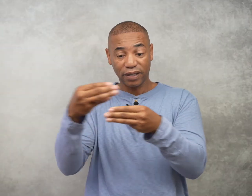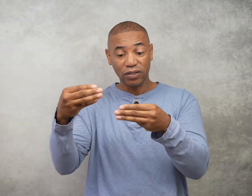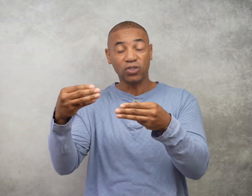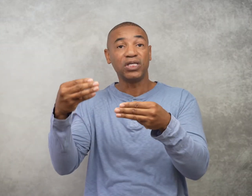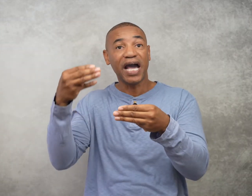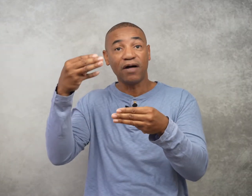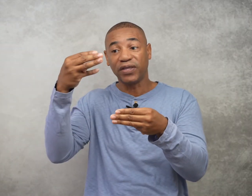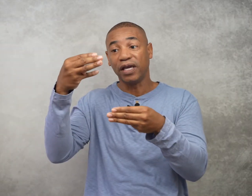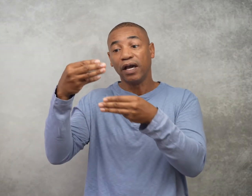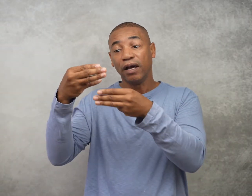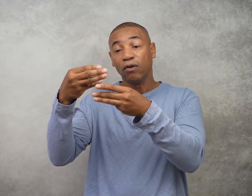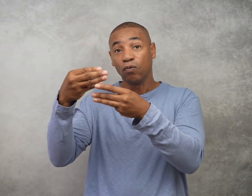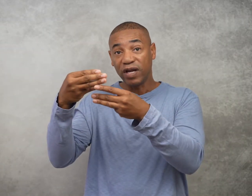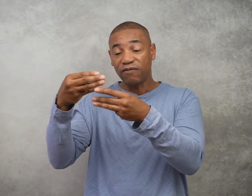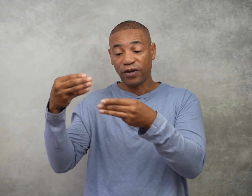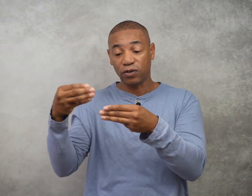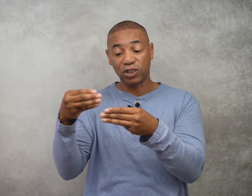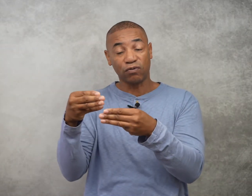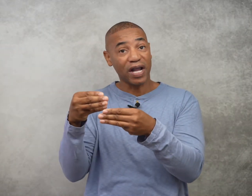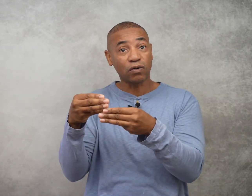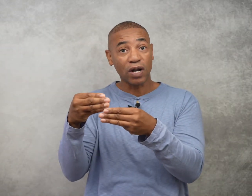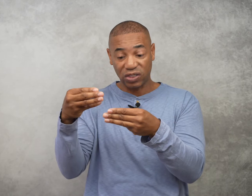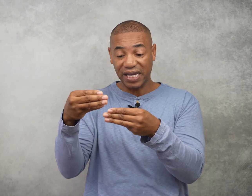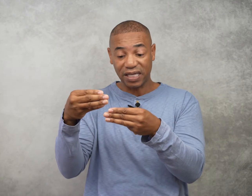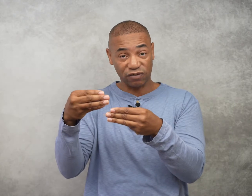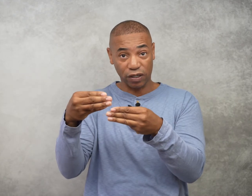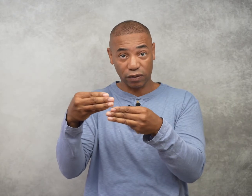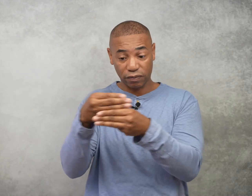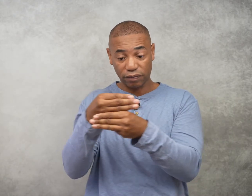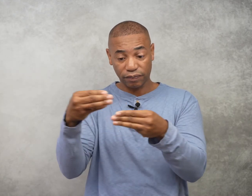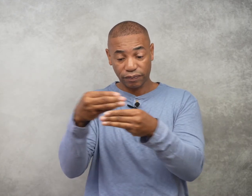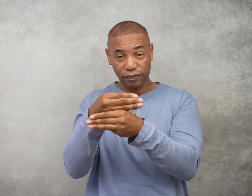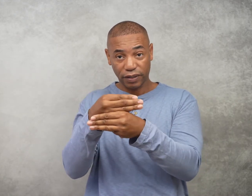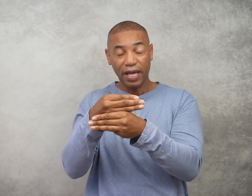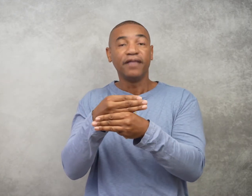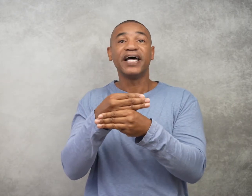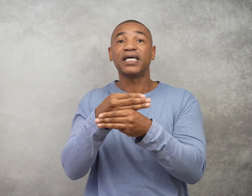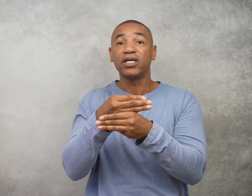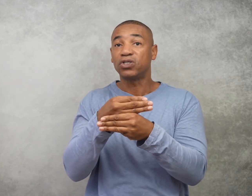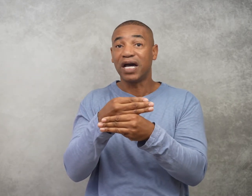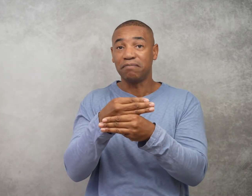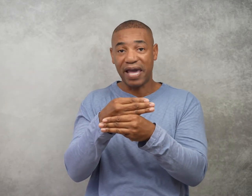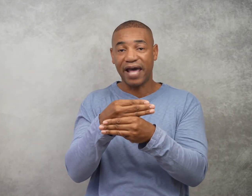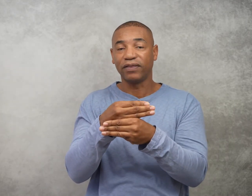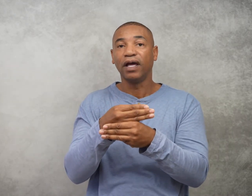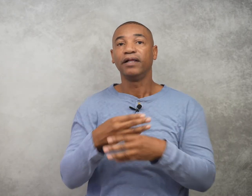You see how the ring finger slid right across the index finger. That's how you sign math. Now